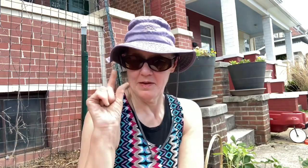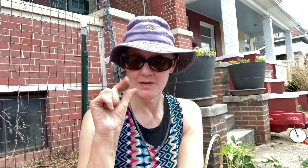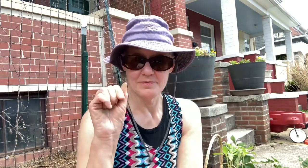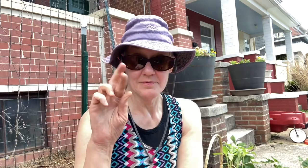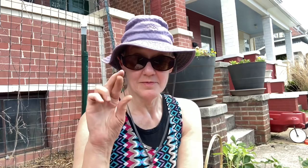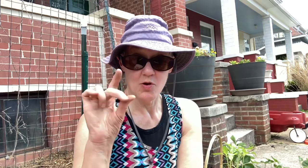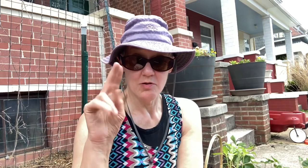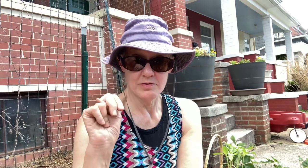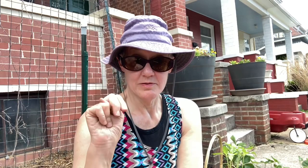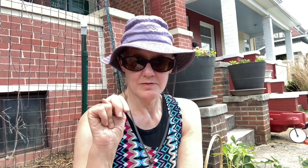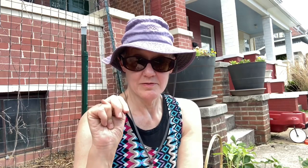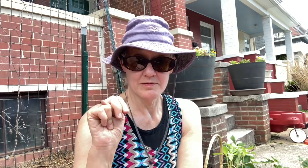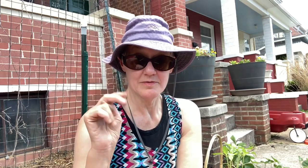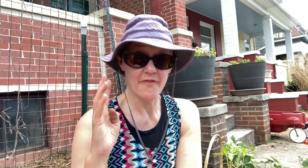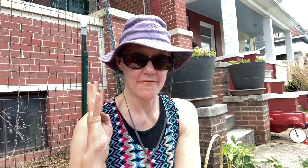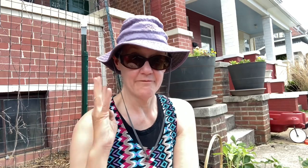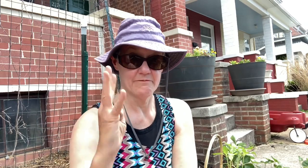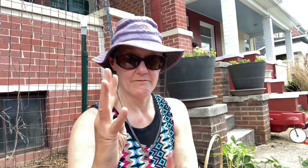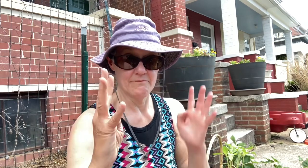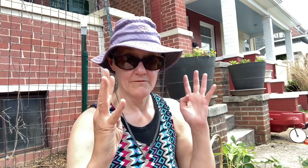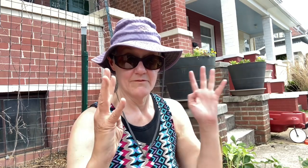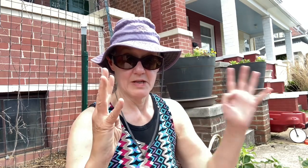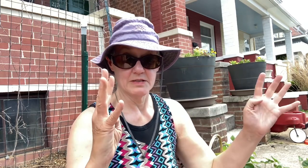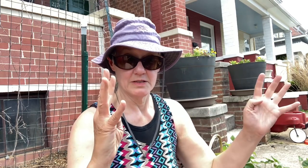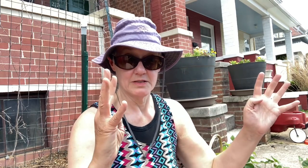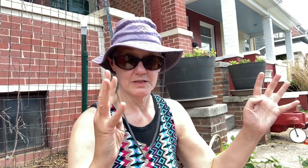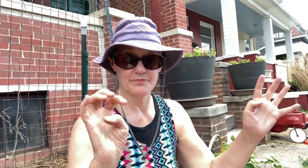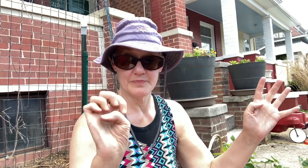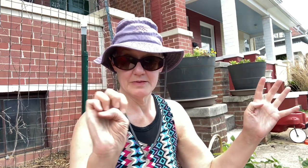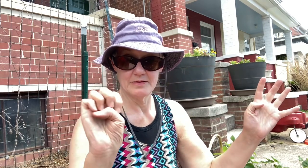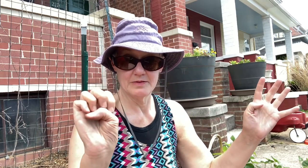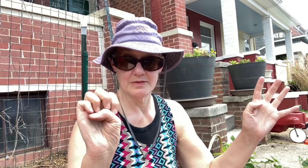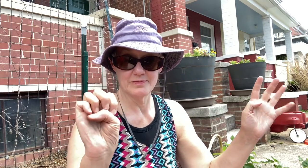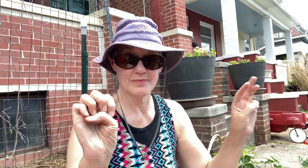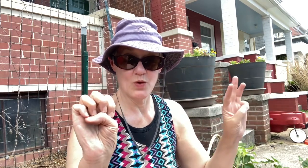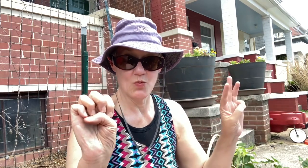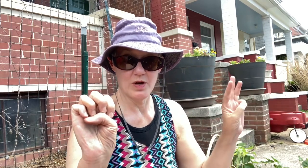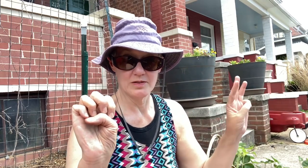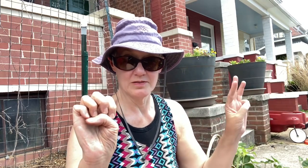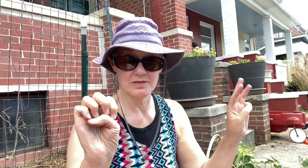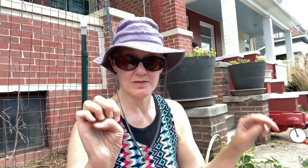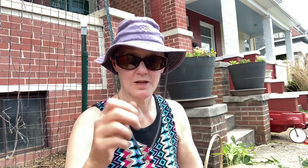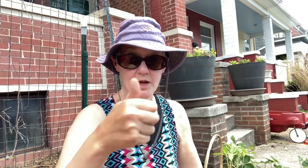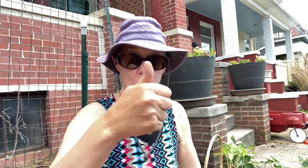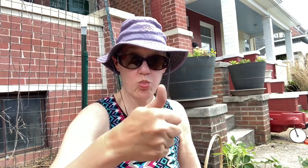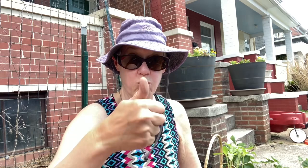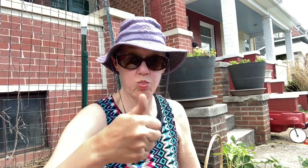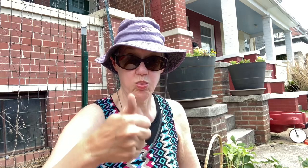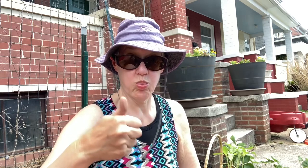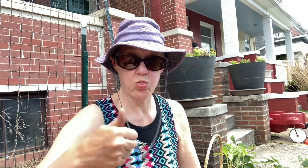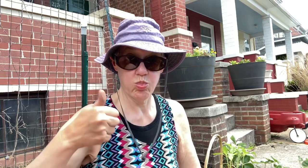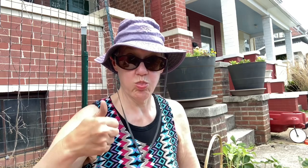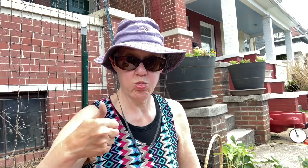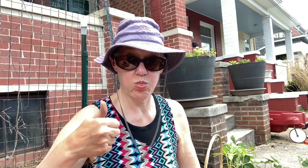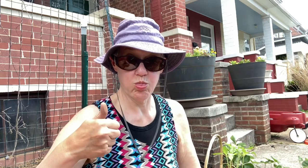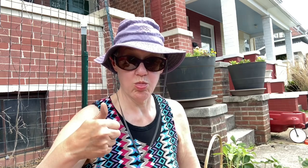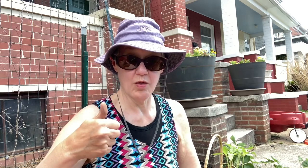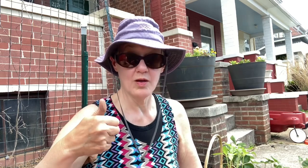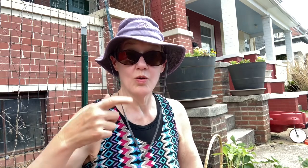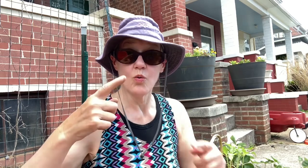can see them. In my back garden, I have 2 fences, an east and a west. And if I plant them along my